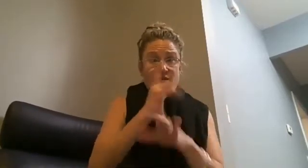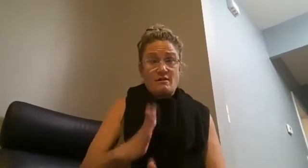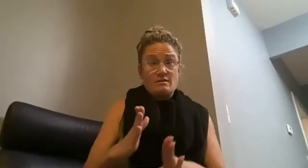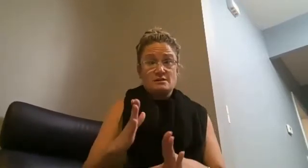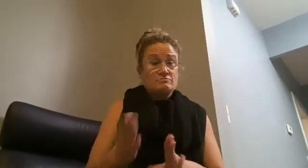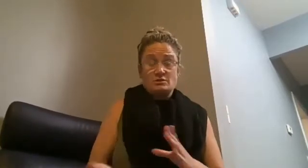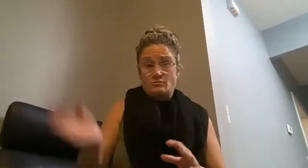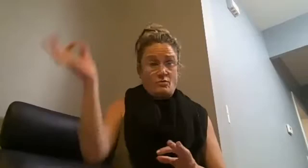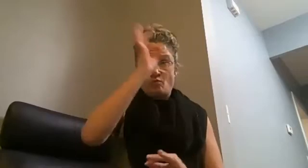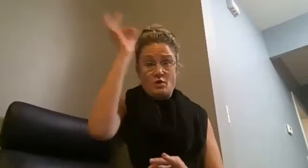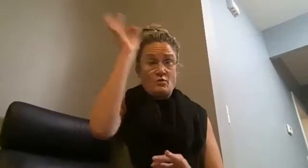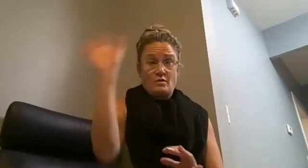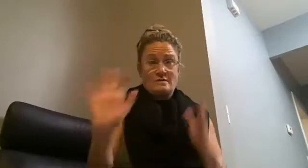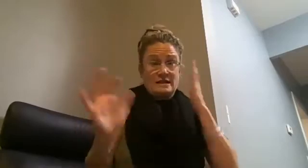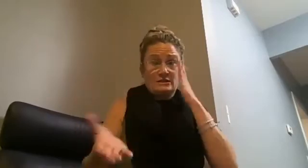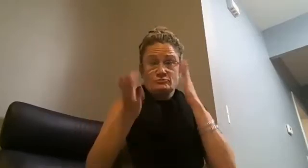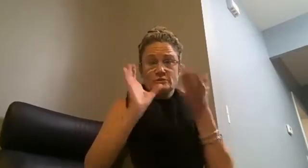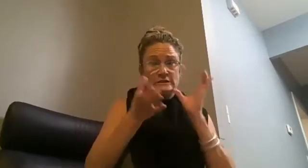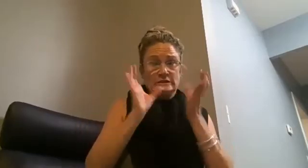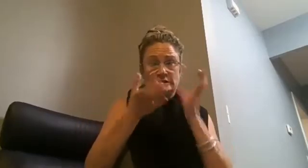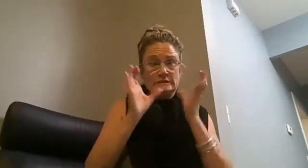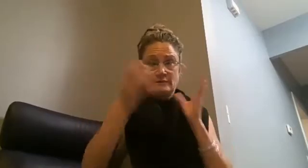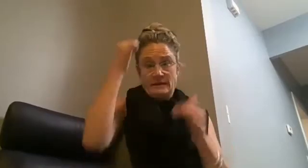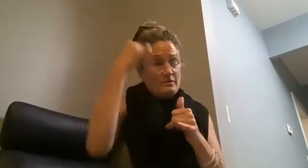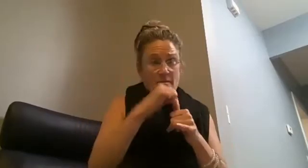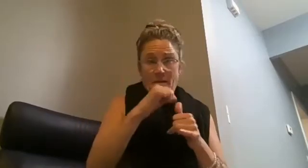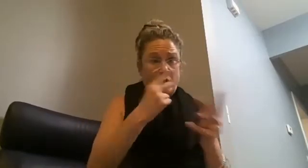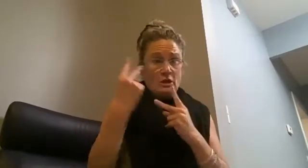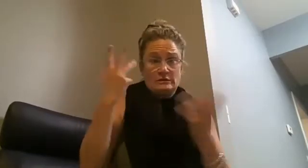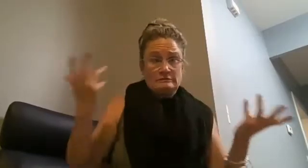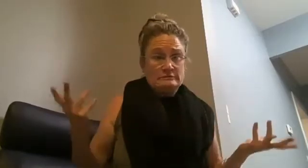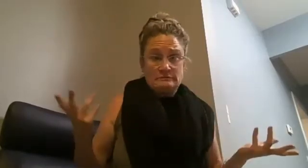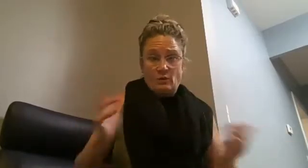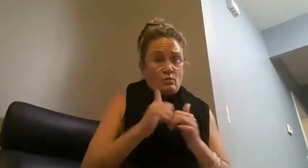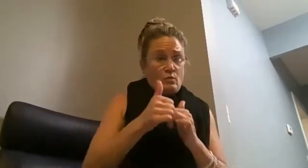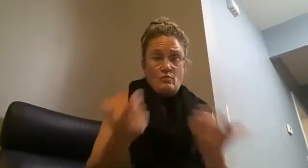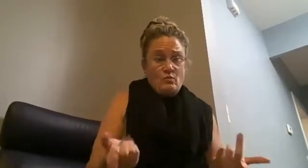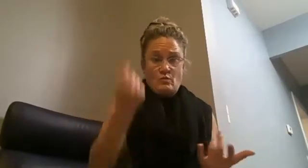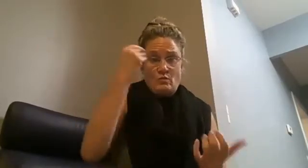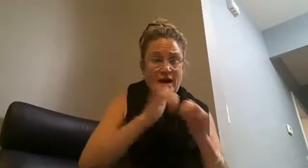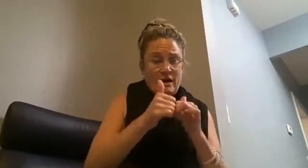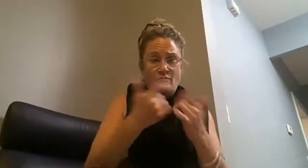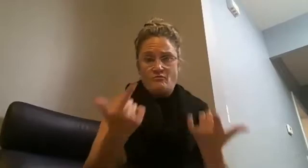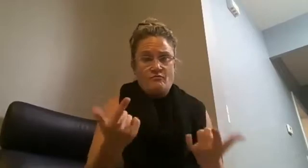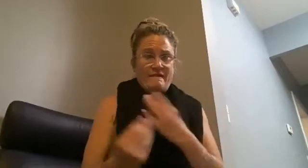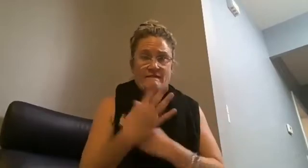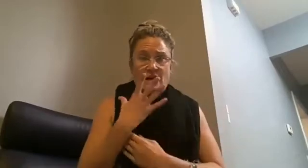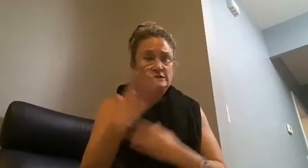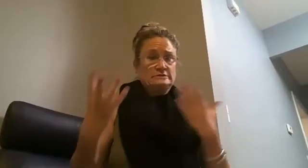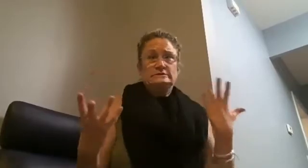know what it was like to drink. Like, we don't know how we were drinking. We don't know the effect it was causing in our life. The only reason